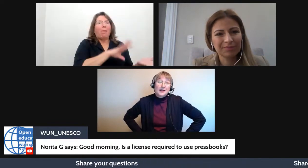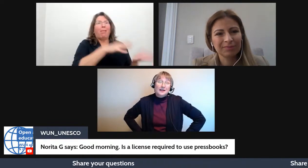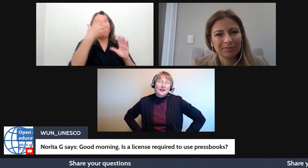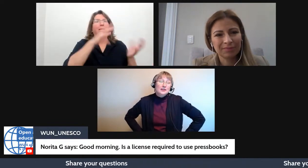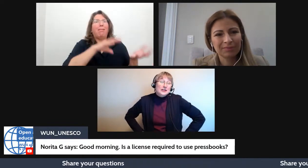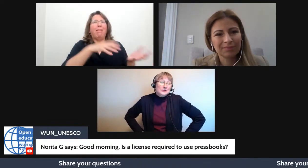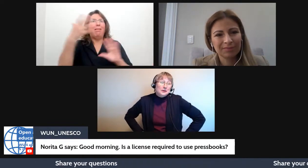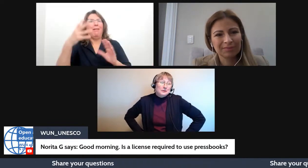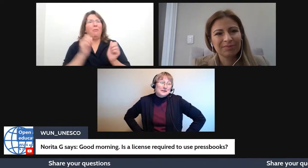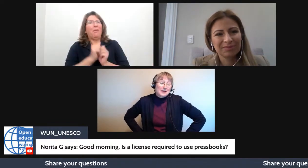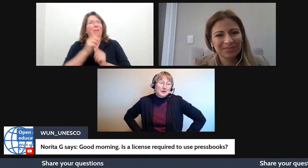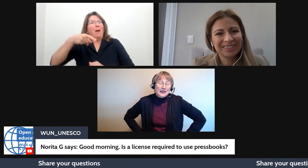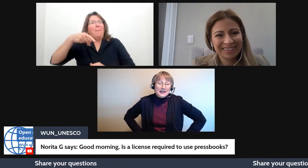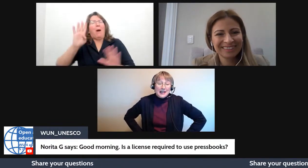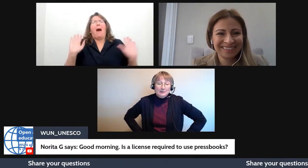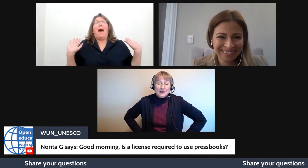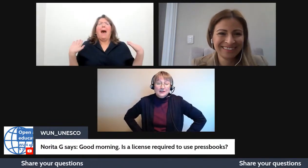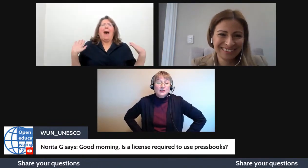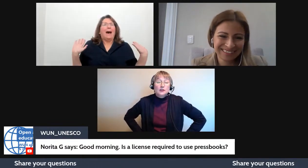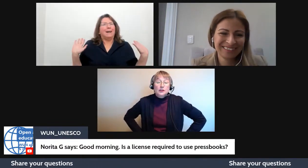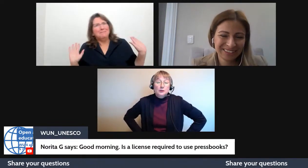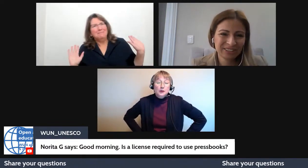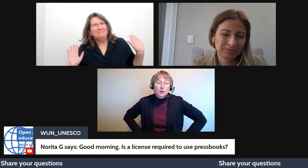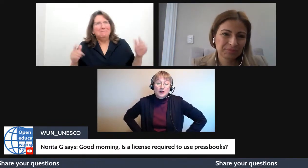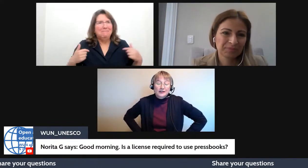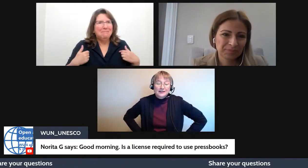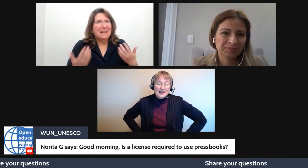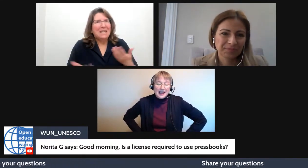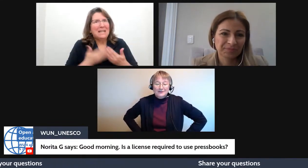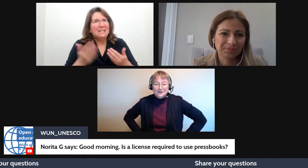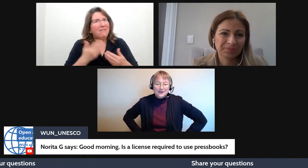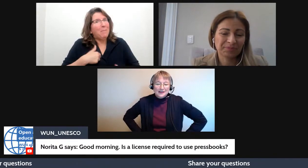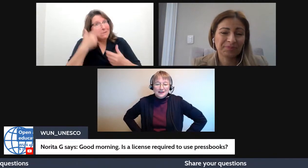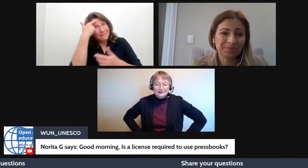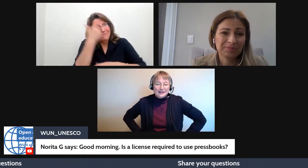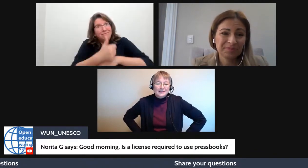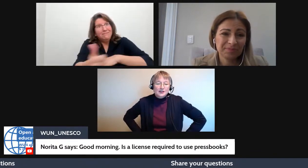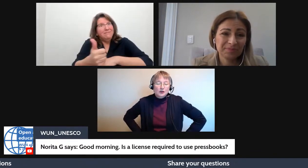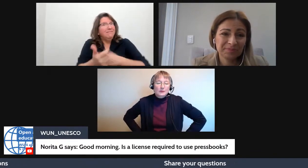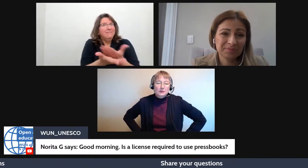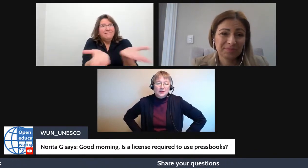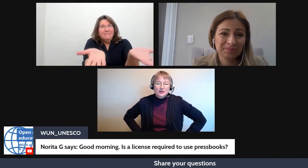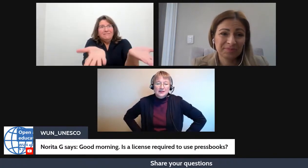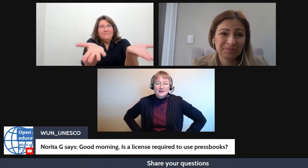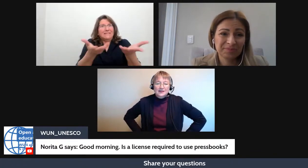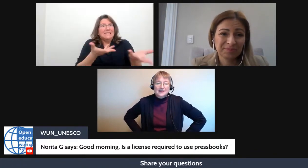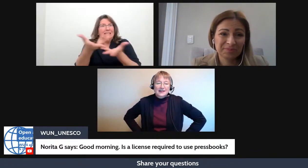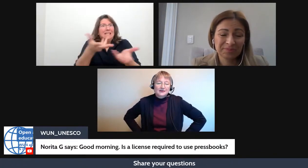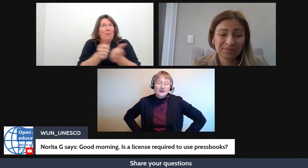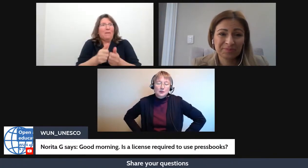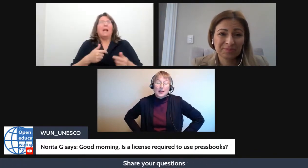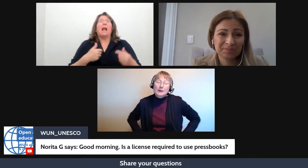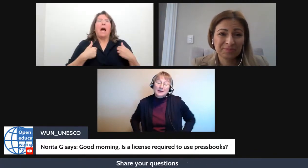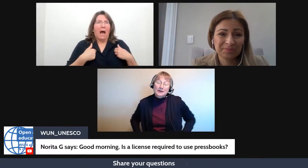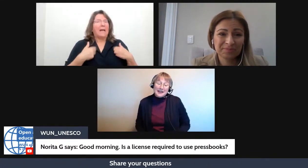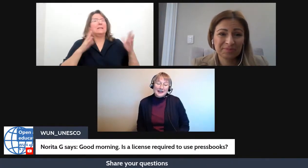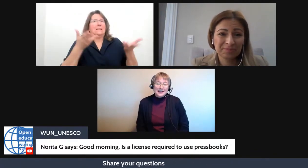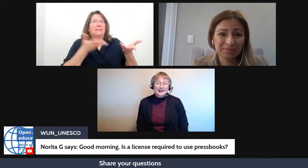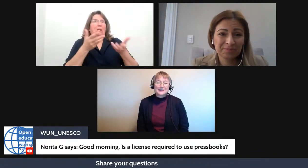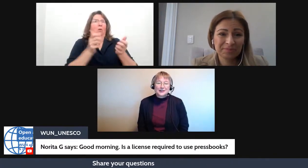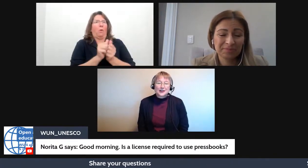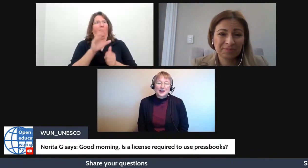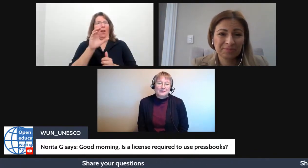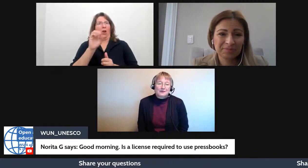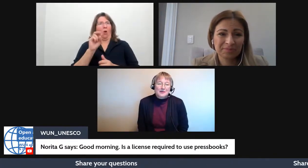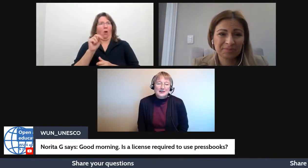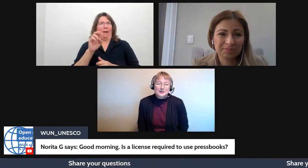so you need to work with someone like that, because you wouldn't want to have the license agreement with yourself as an individual, I would think,